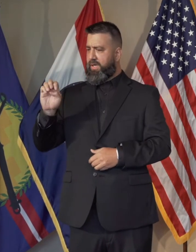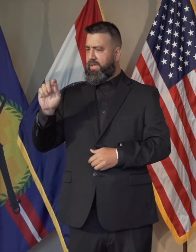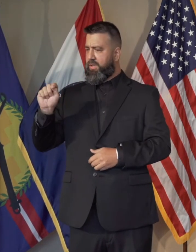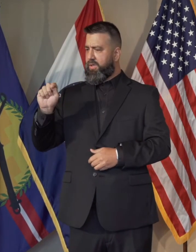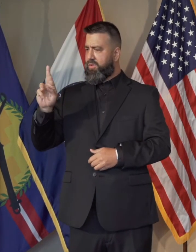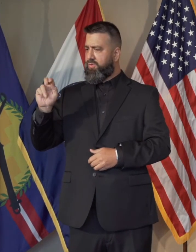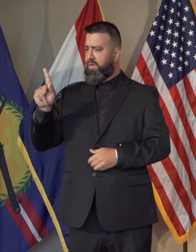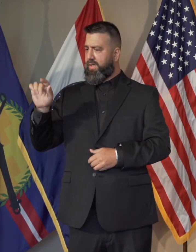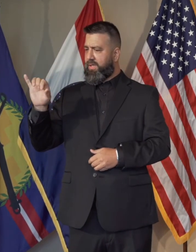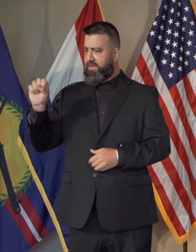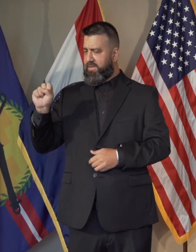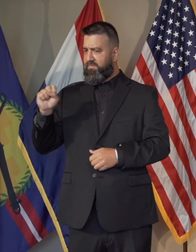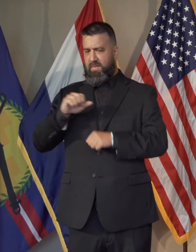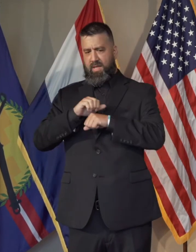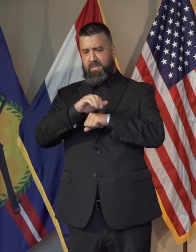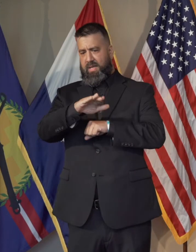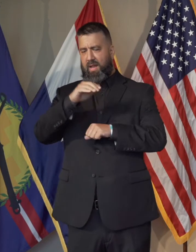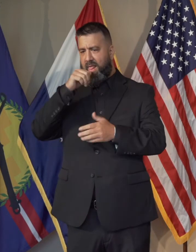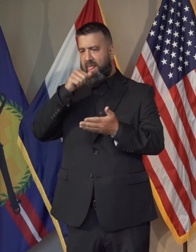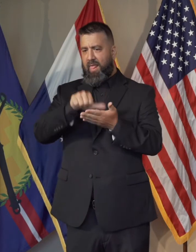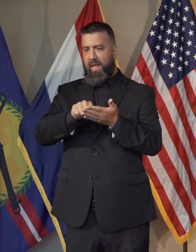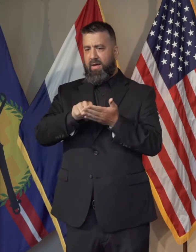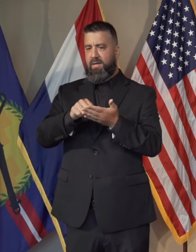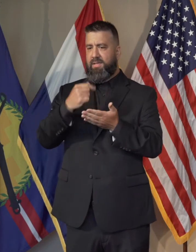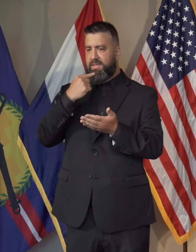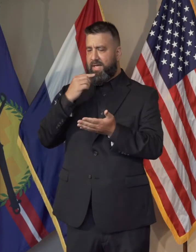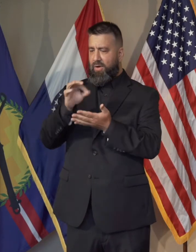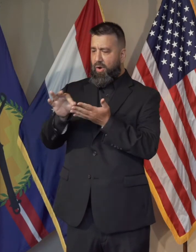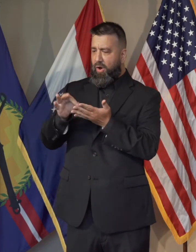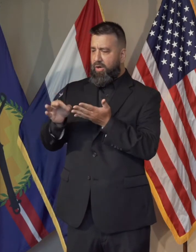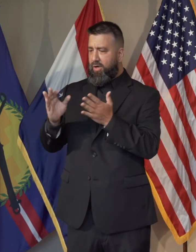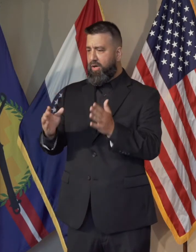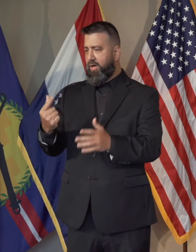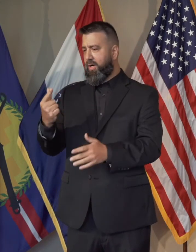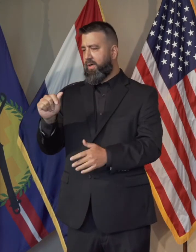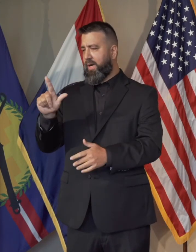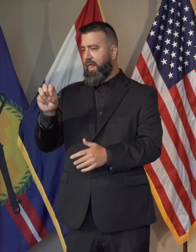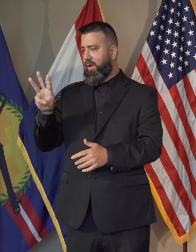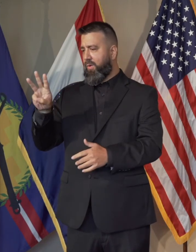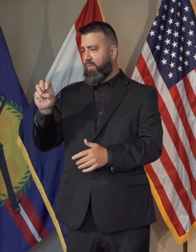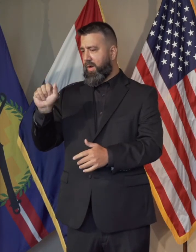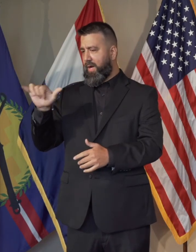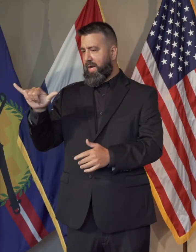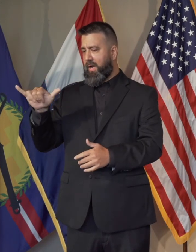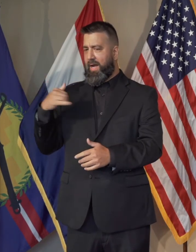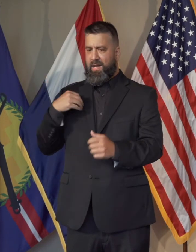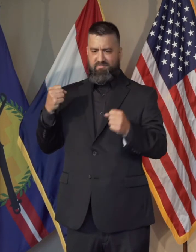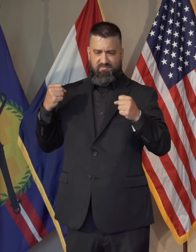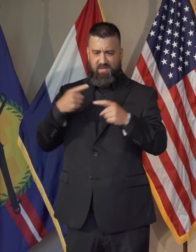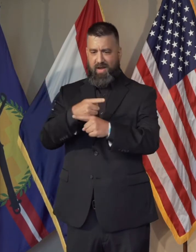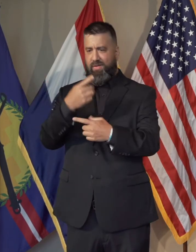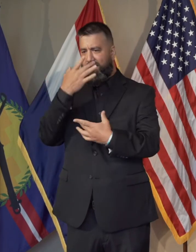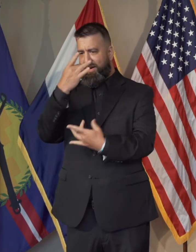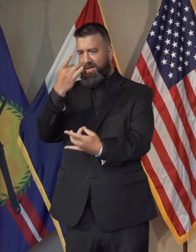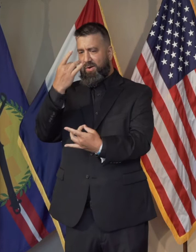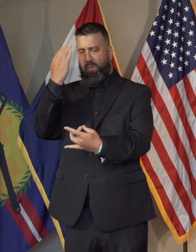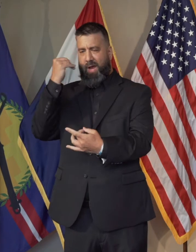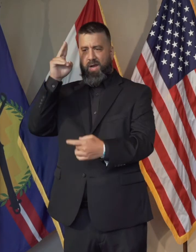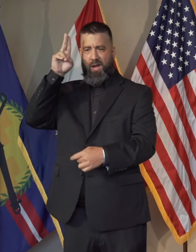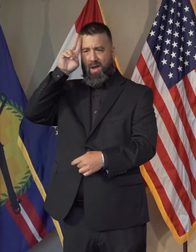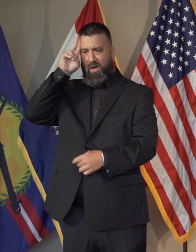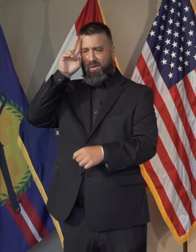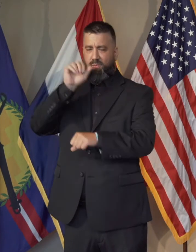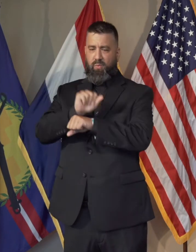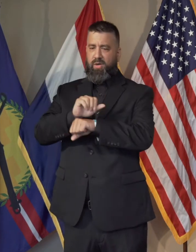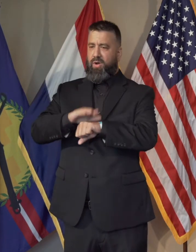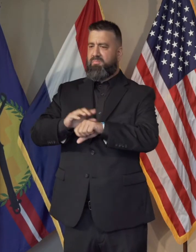this weekend basically saying that State Auditor Galloway had a conflict of interest because her uncle worked on both Stanger and Montavani's